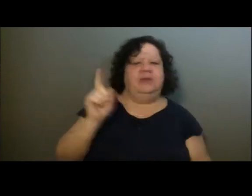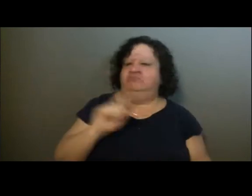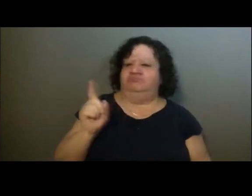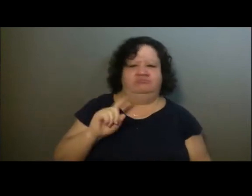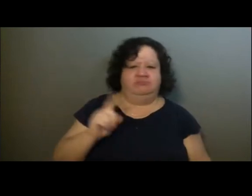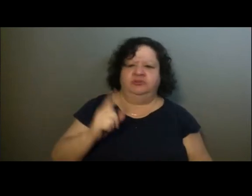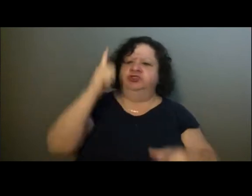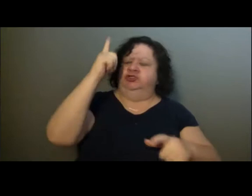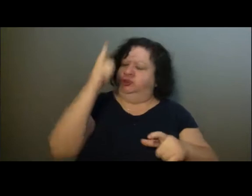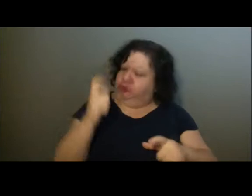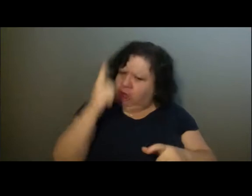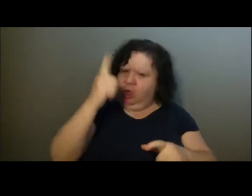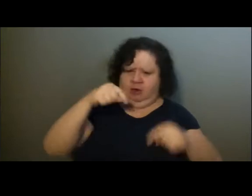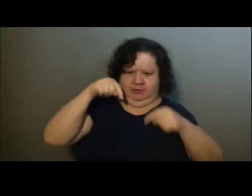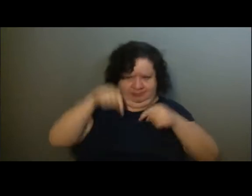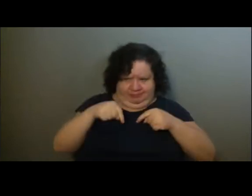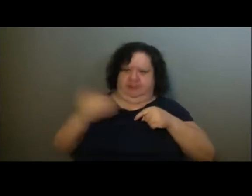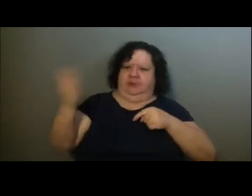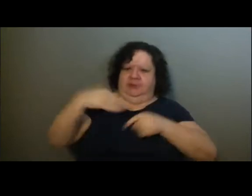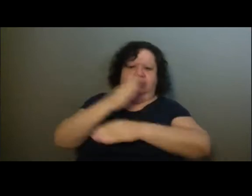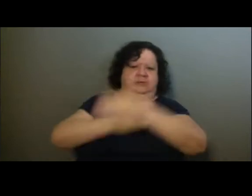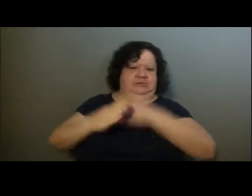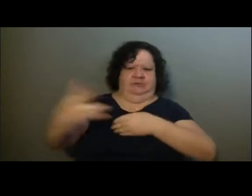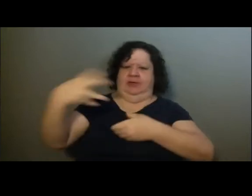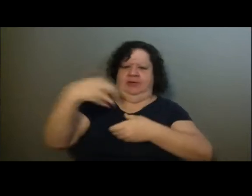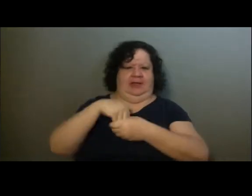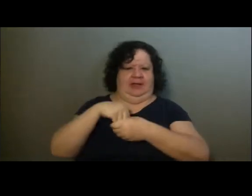as co-designers of such technologies.